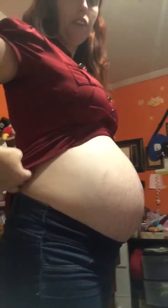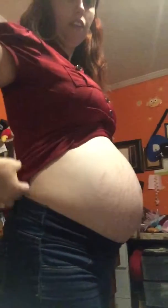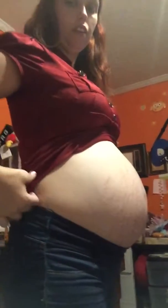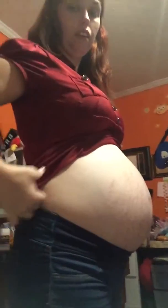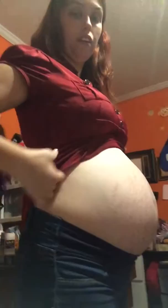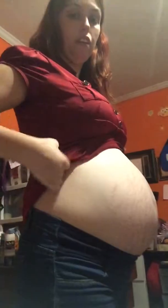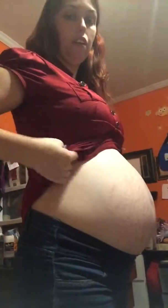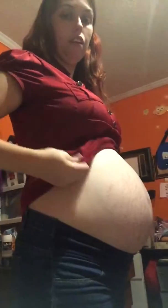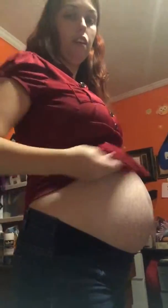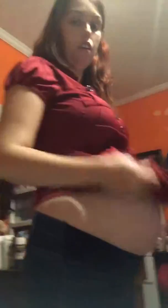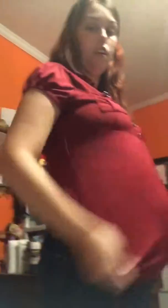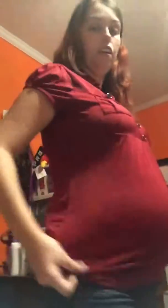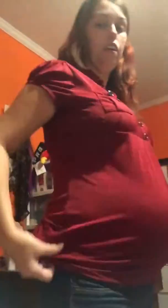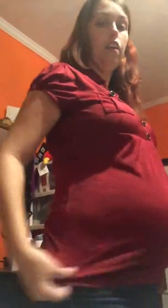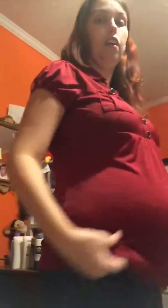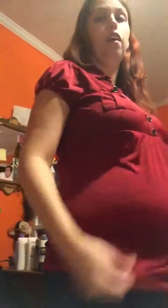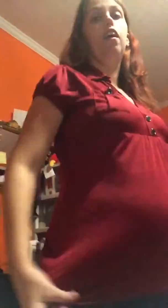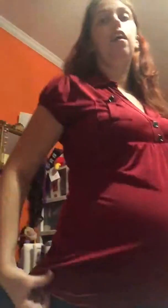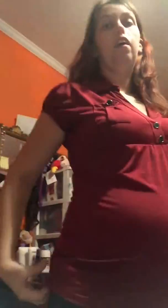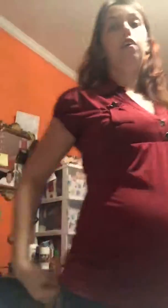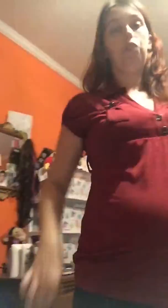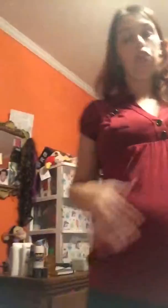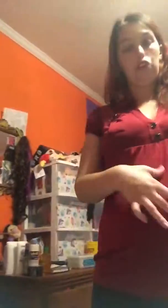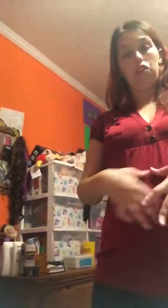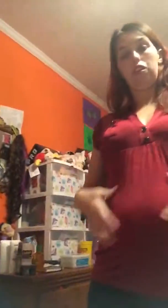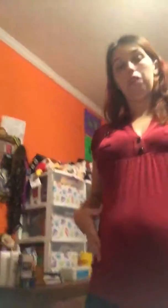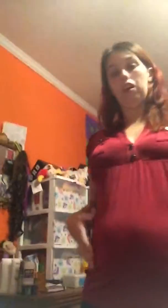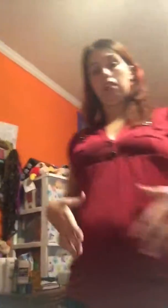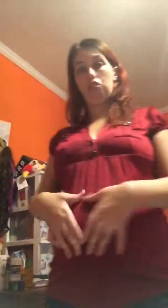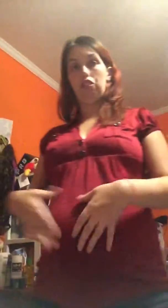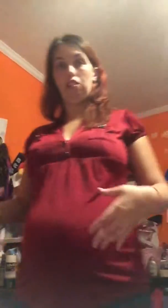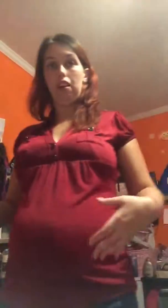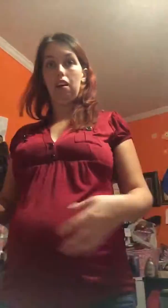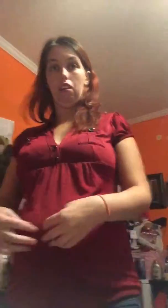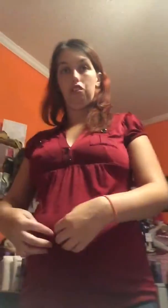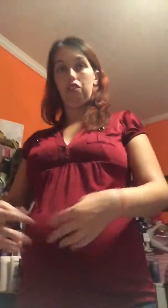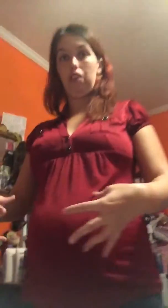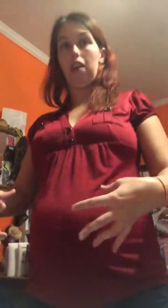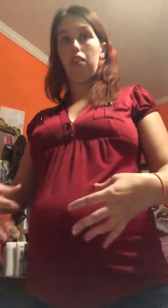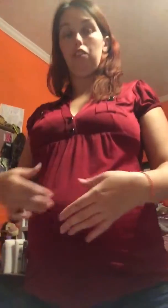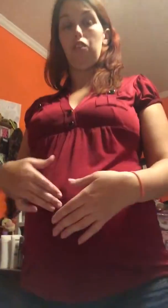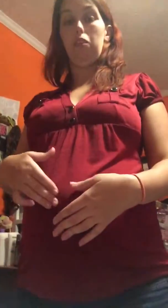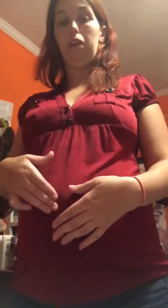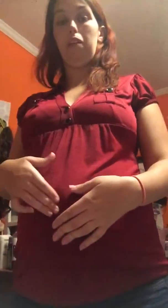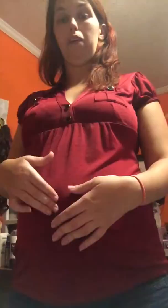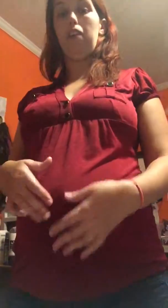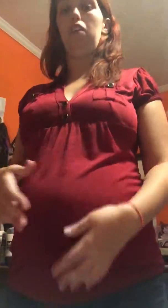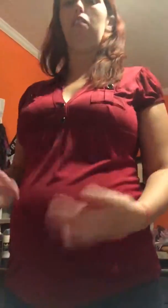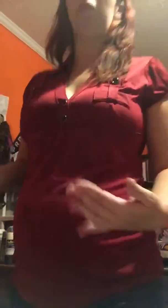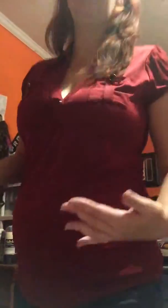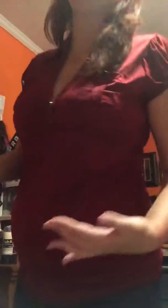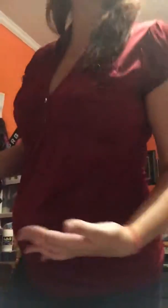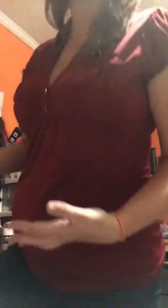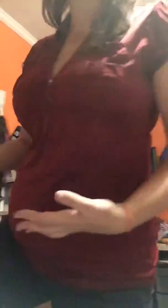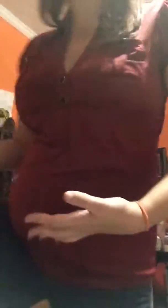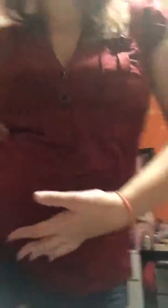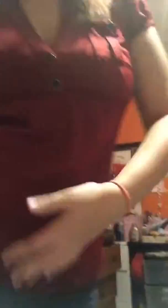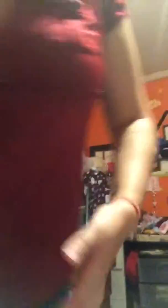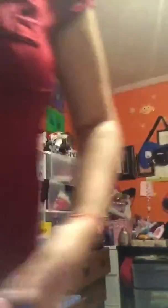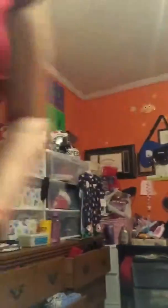when you're pregnant and your belly button is getting flat. your stomach it stretches out. It's stretching out. So, your belly button. Some people's belly button pops